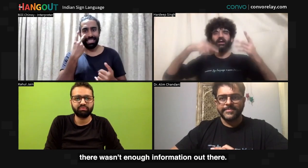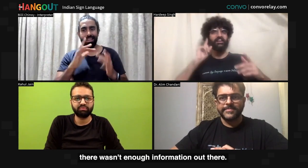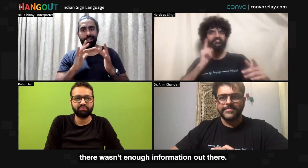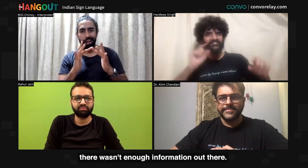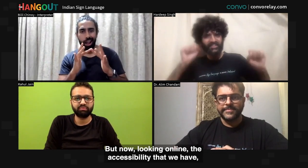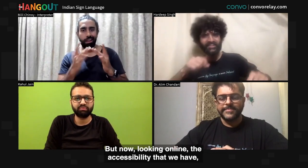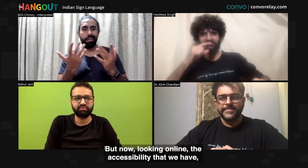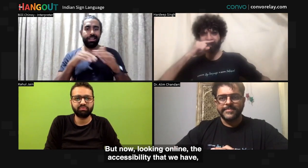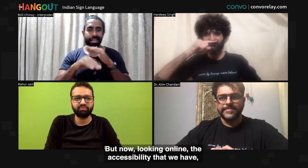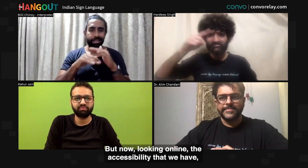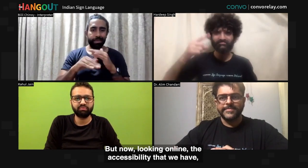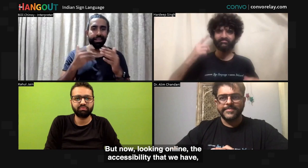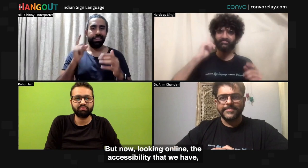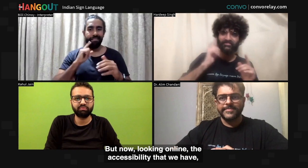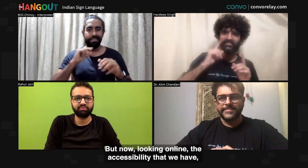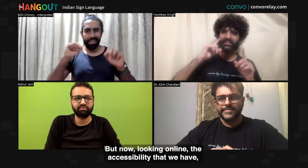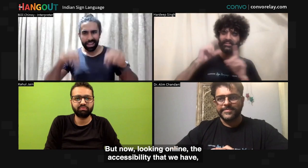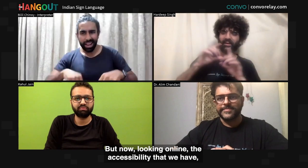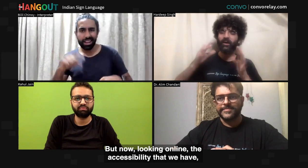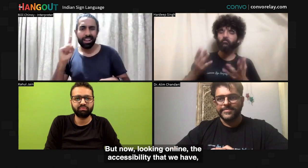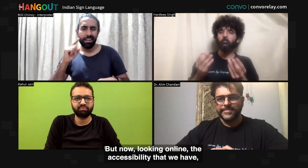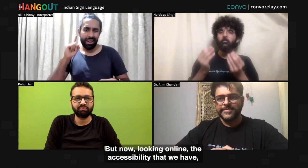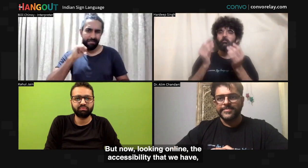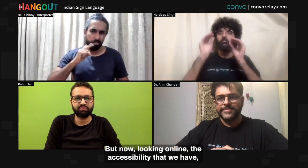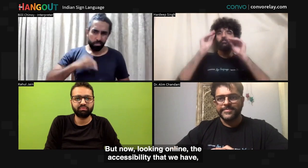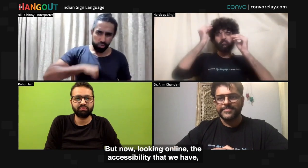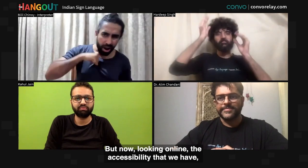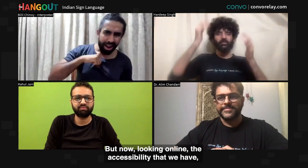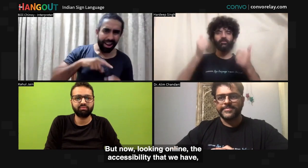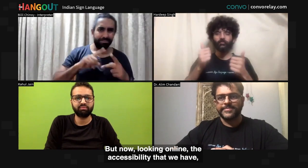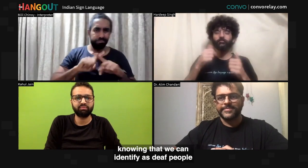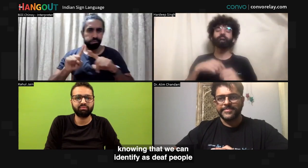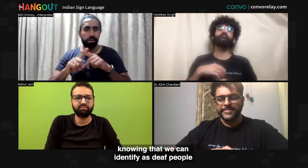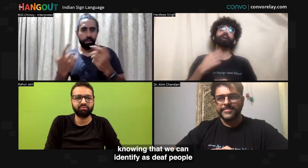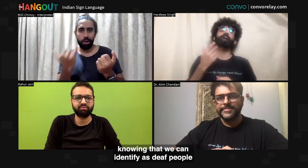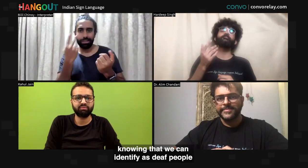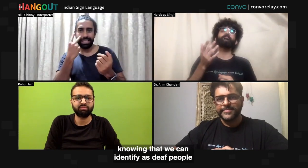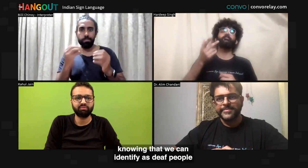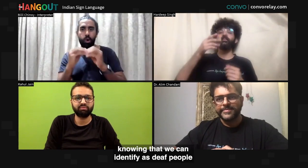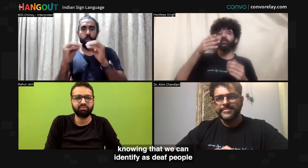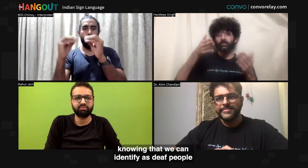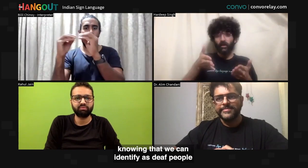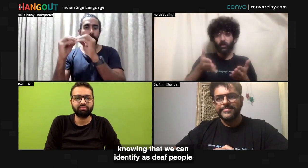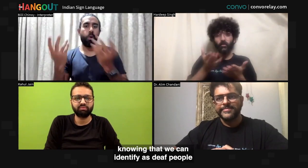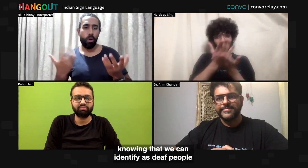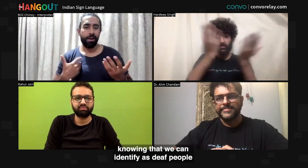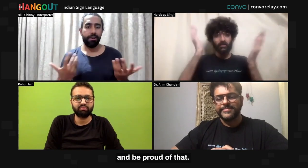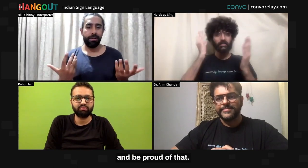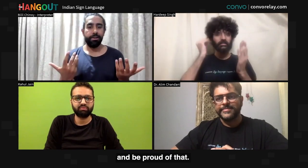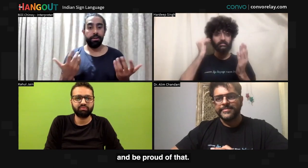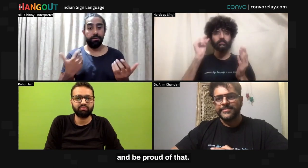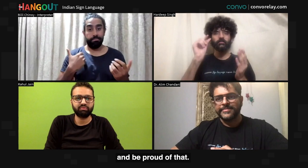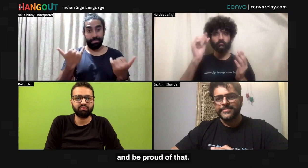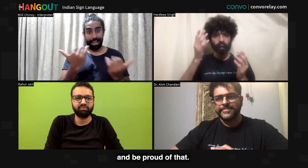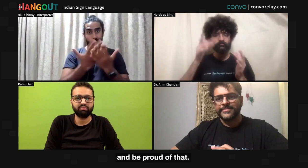but now looking online, the accessibility that we have, knowing that we can identify as deaf people and be proud of that.